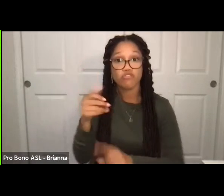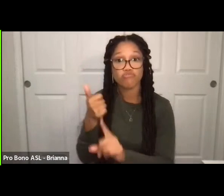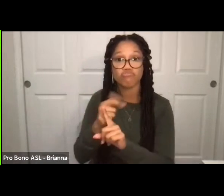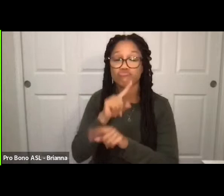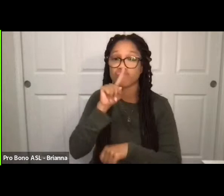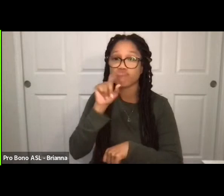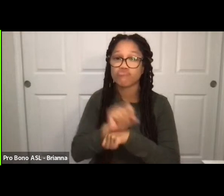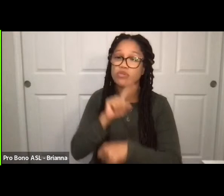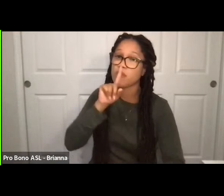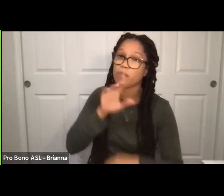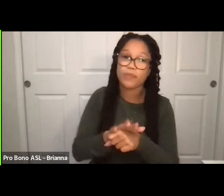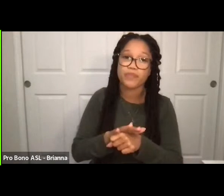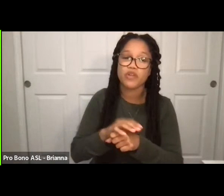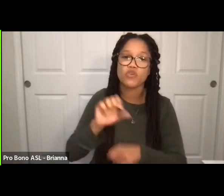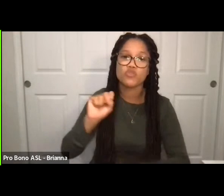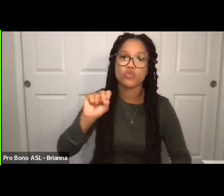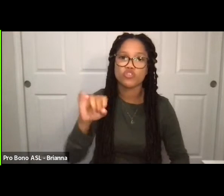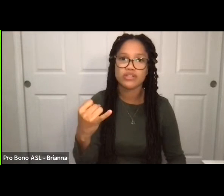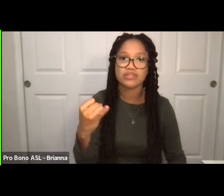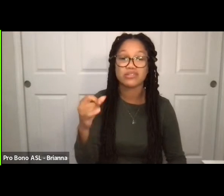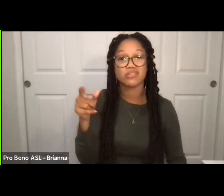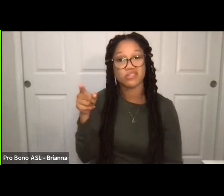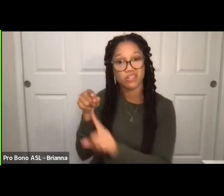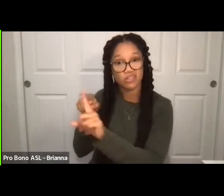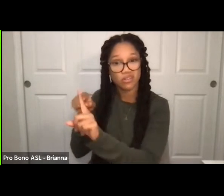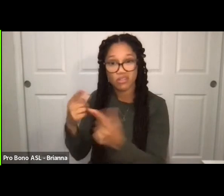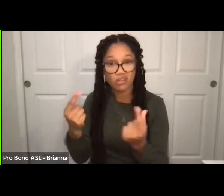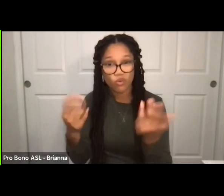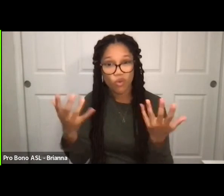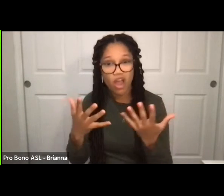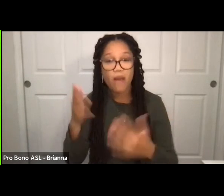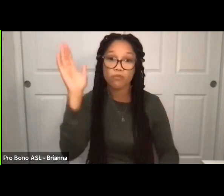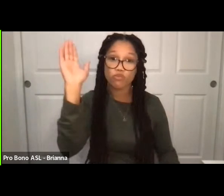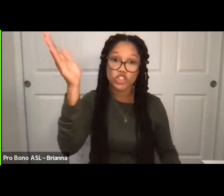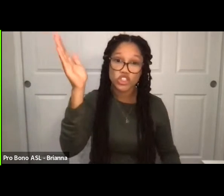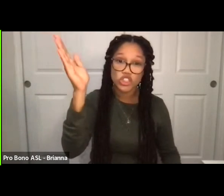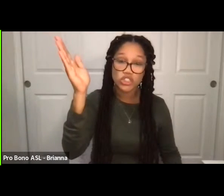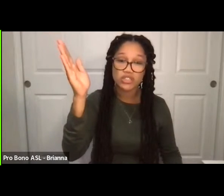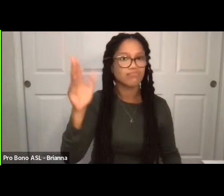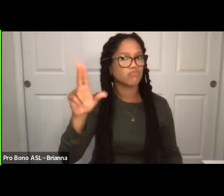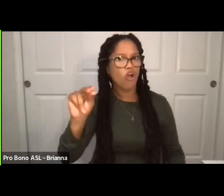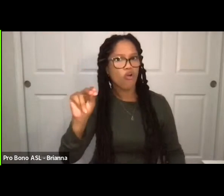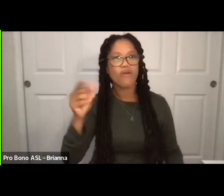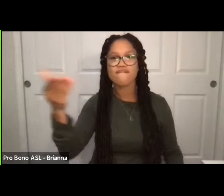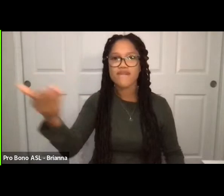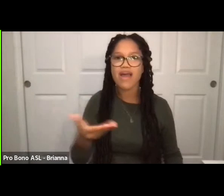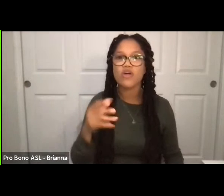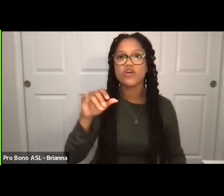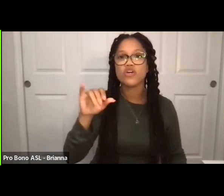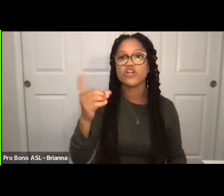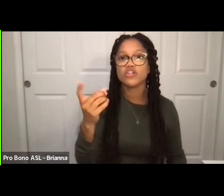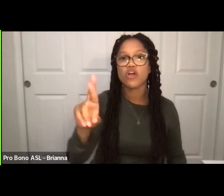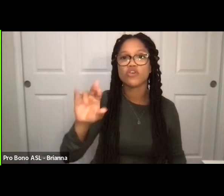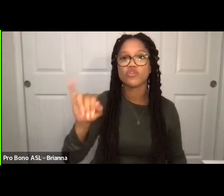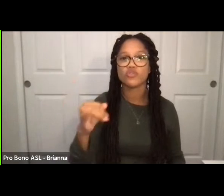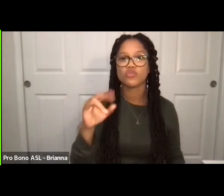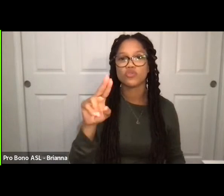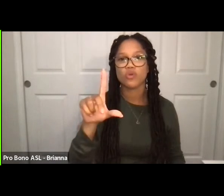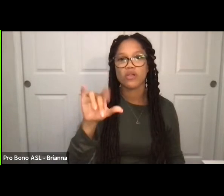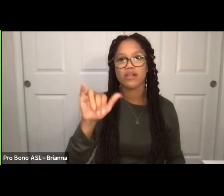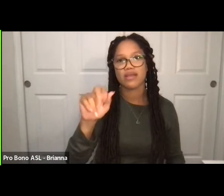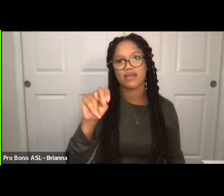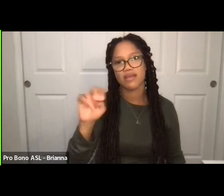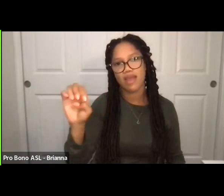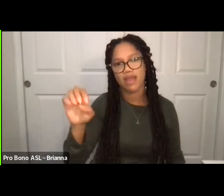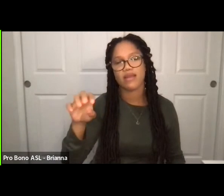he didn't even preach the sermon on Sunday. He invited our foundational lecturer, Dr. Julianne Malveaux, to come give the sermon.